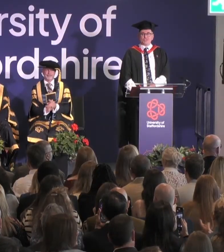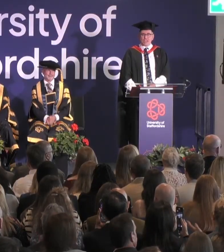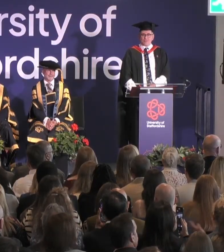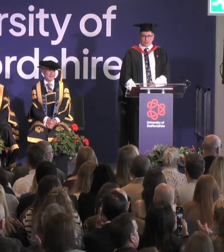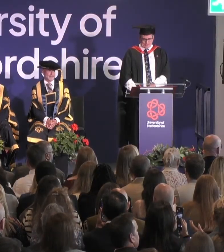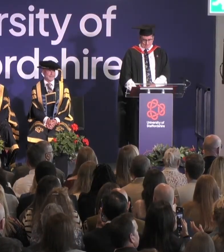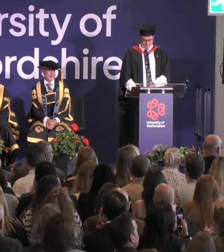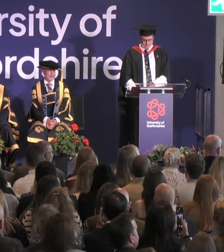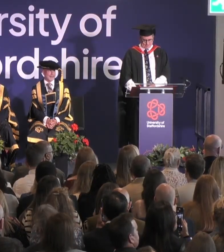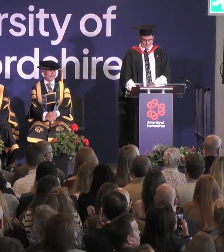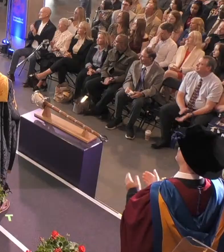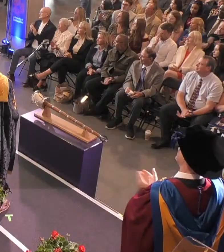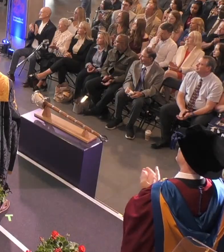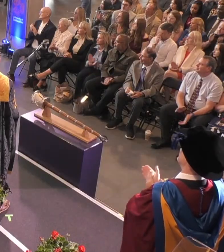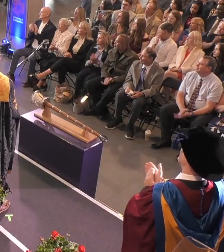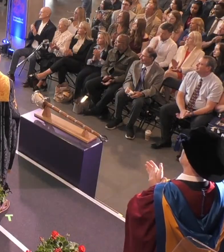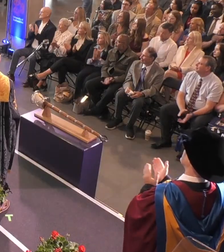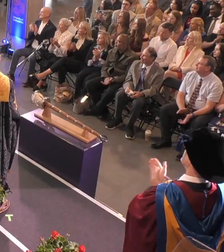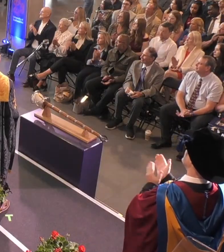Hannah Seven.